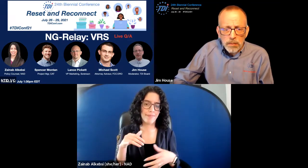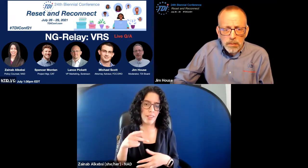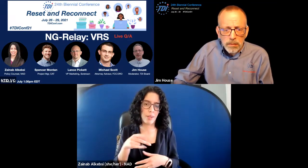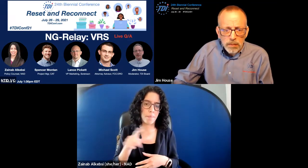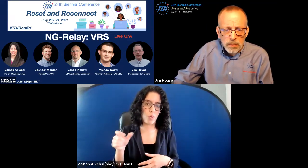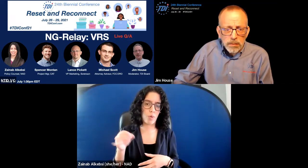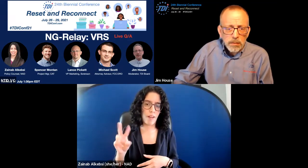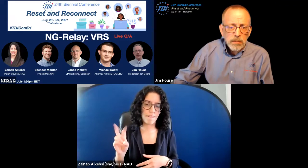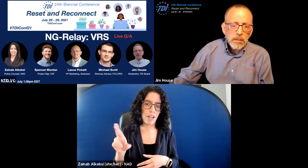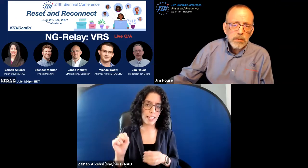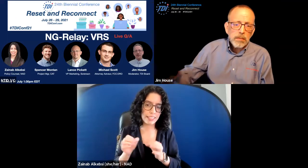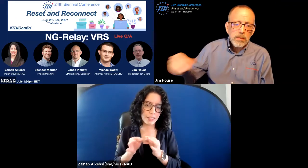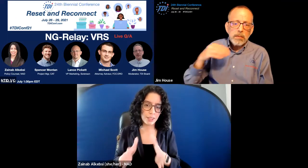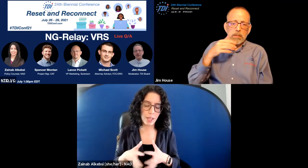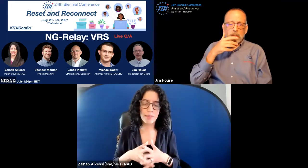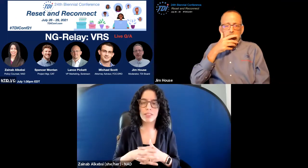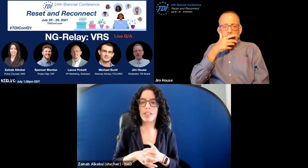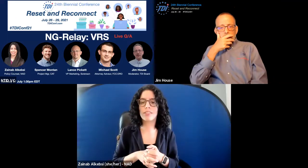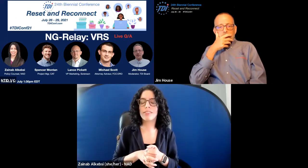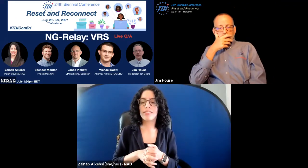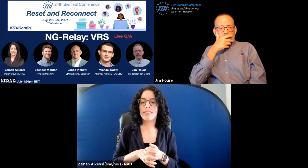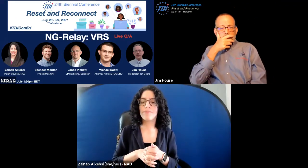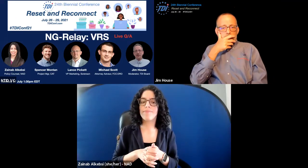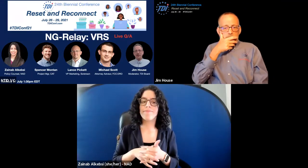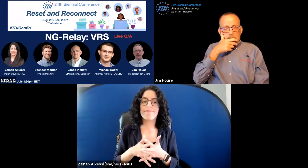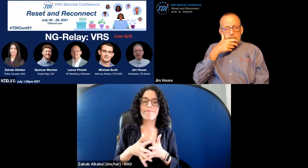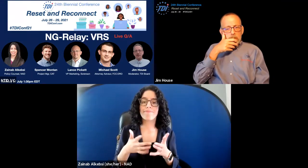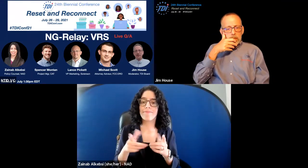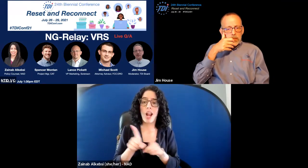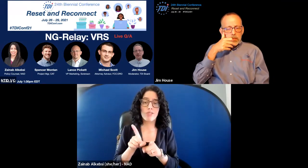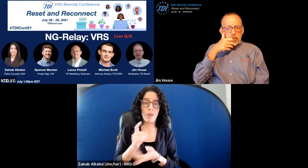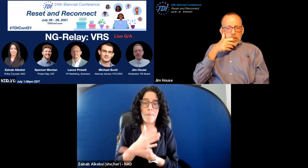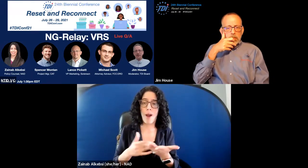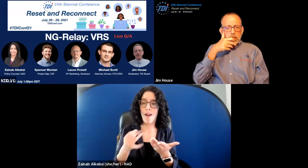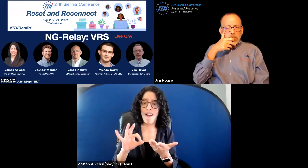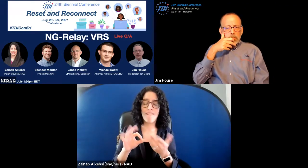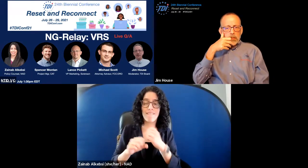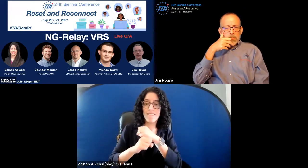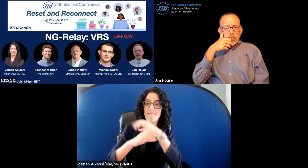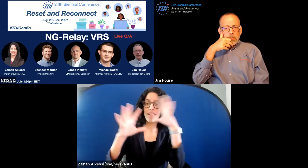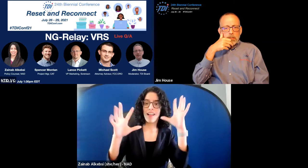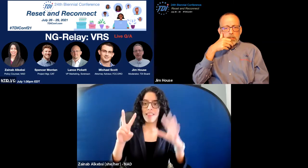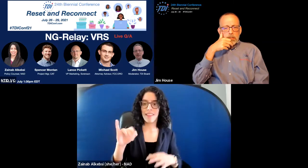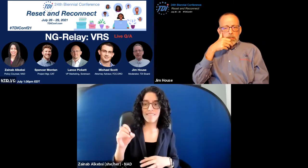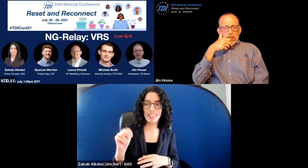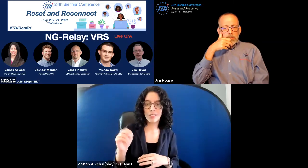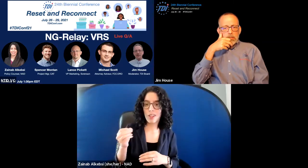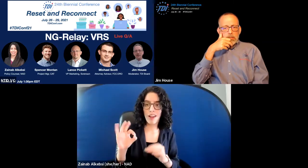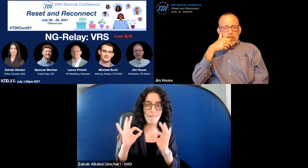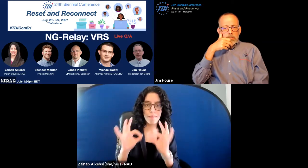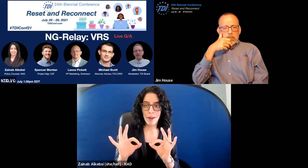So we really need to expand the pool of VRS interpreters. And then